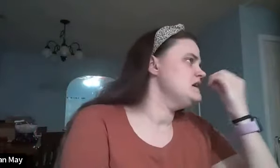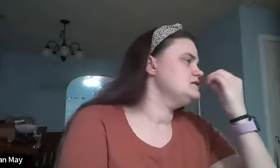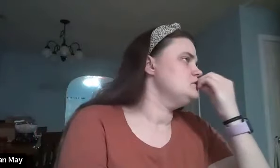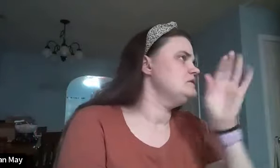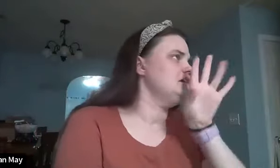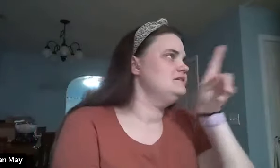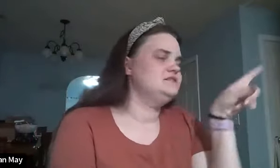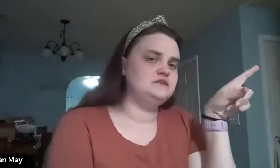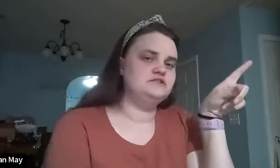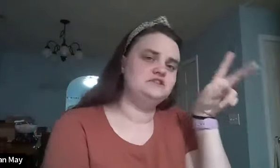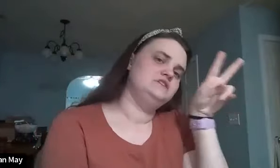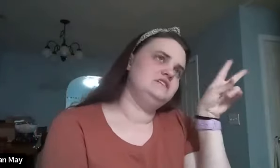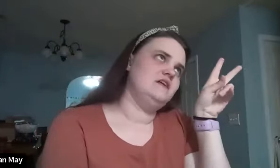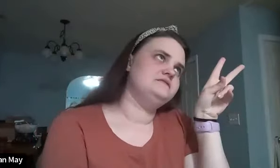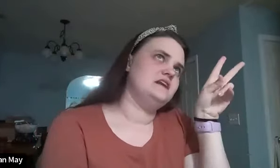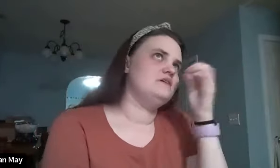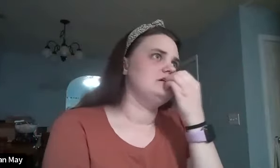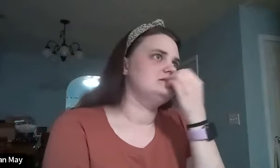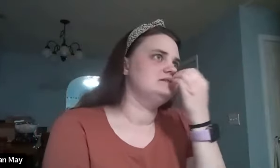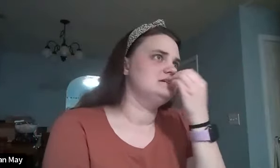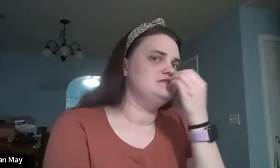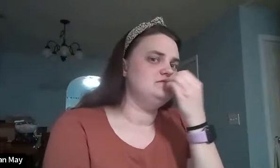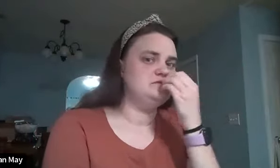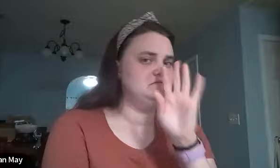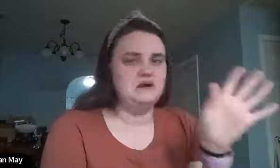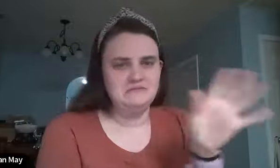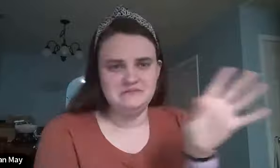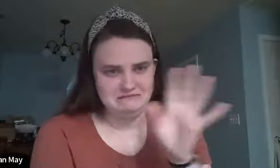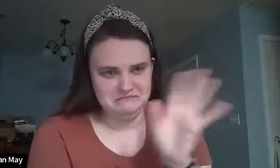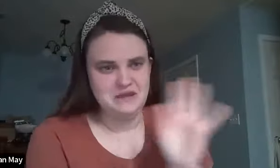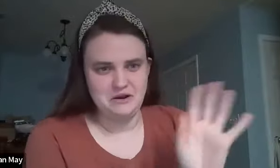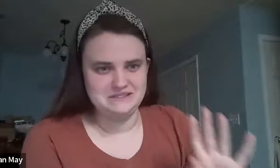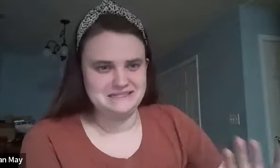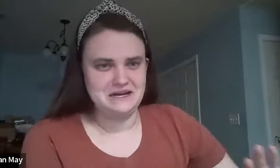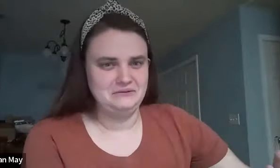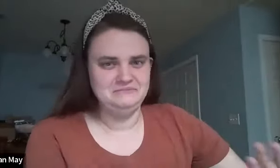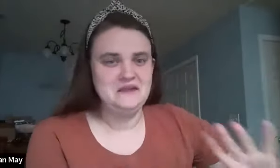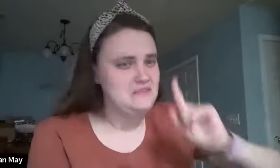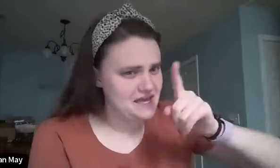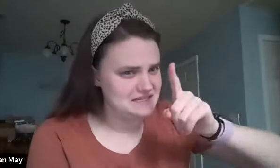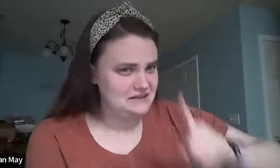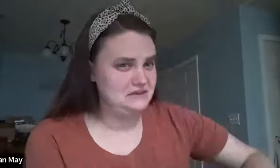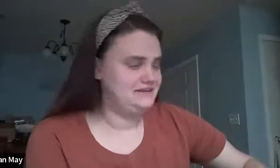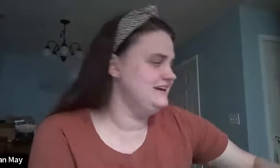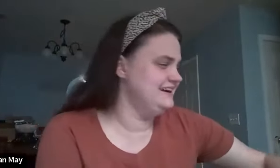can only tilt to the left side of my face and do food. No, that I promise that's not a thing.